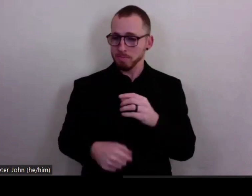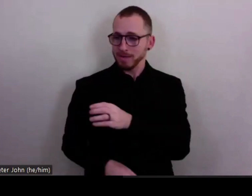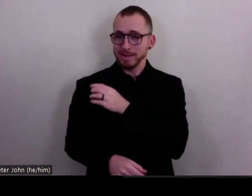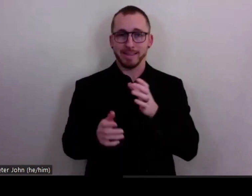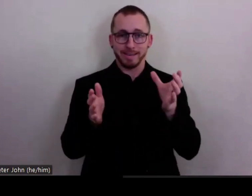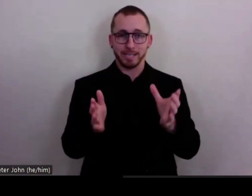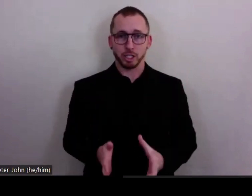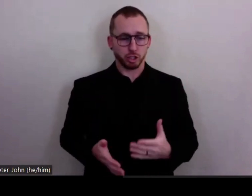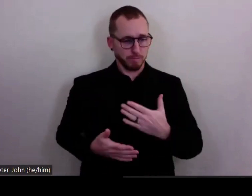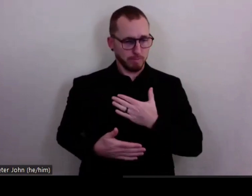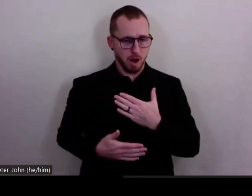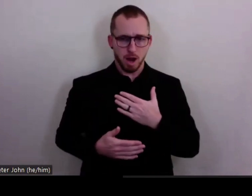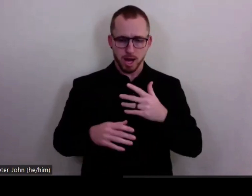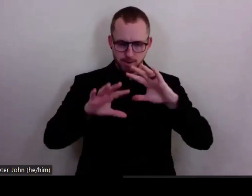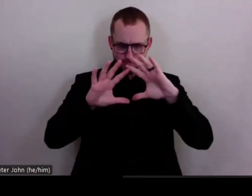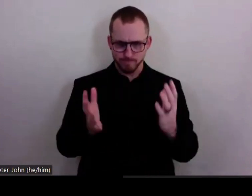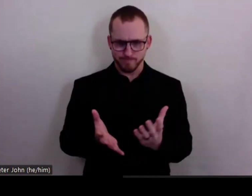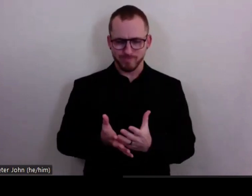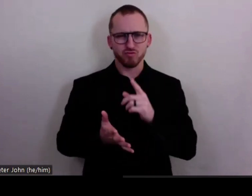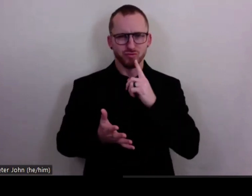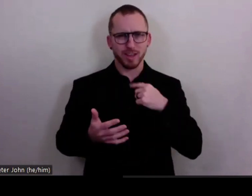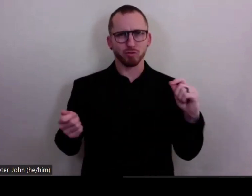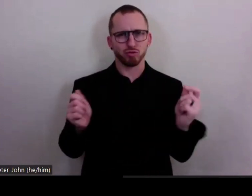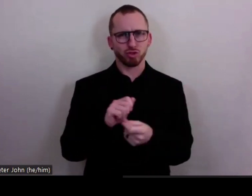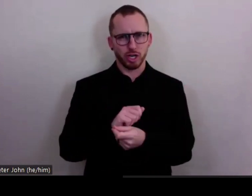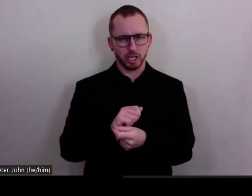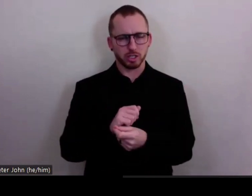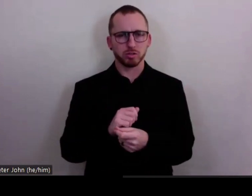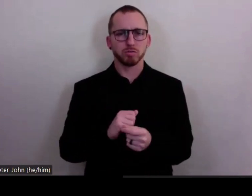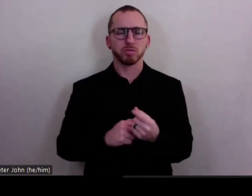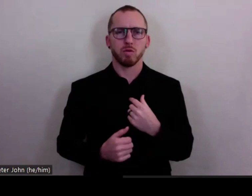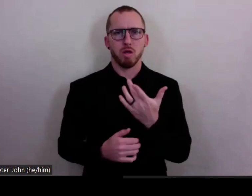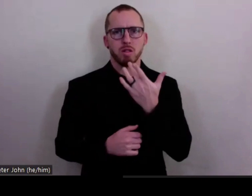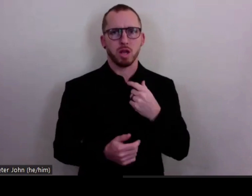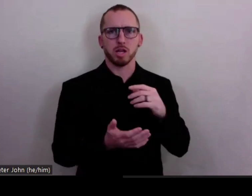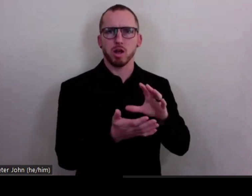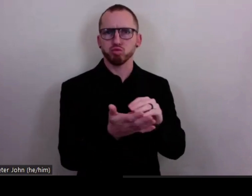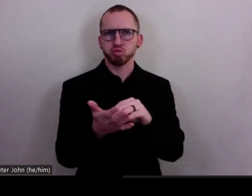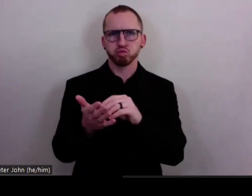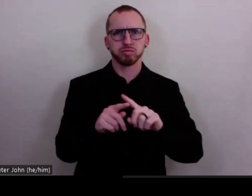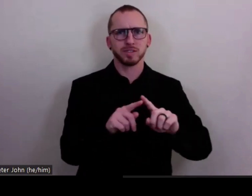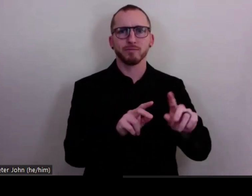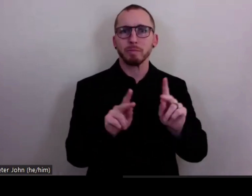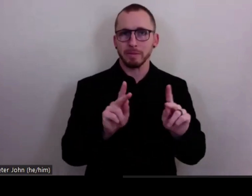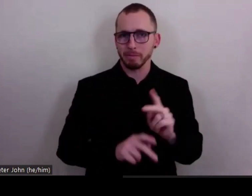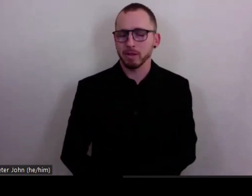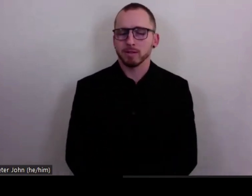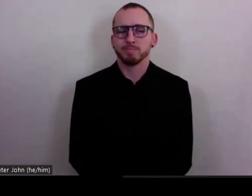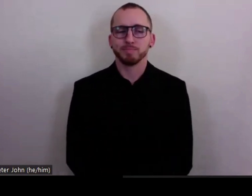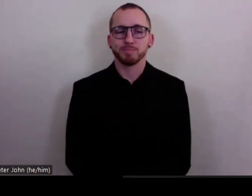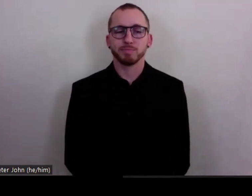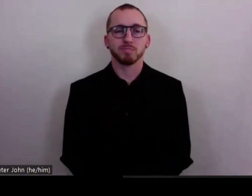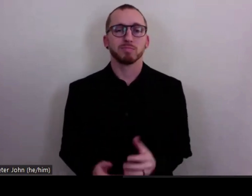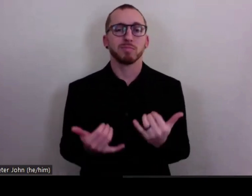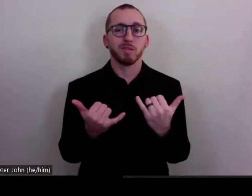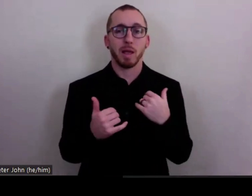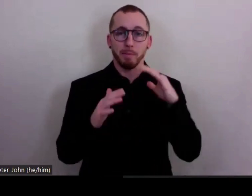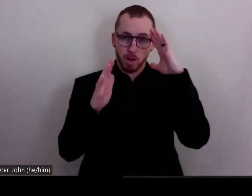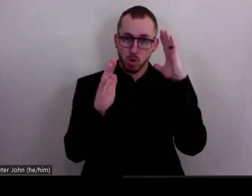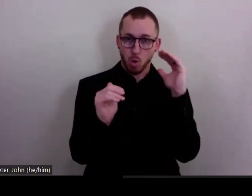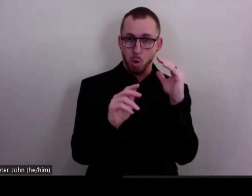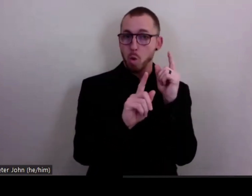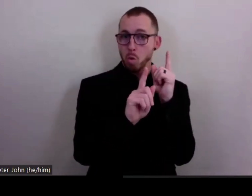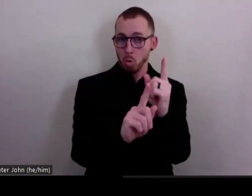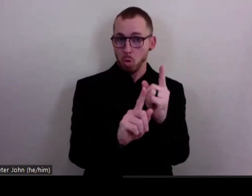and was very, like I said, privileged to have learned from a lot of great people. And so my hope is that you will take a nugget